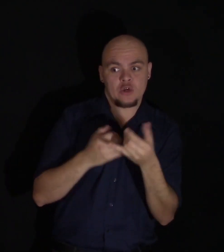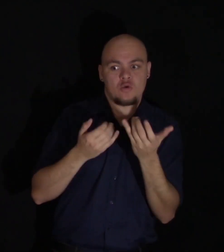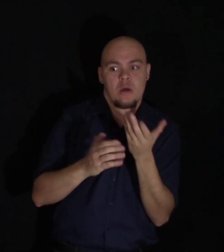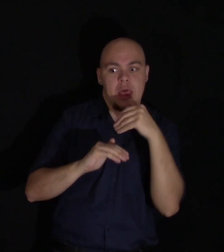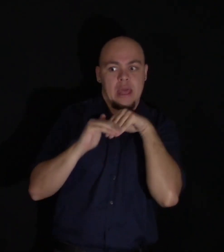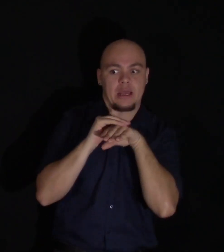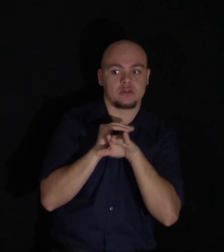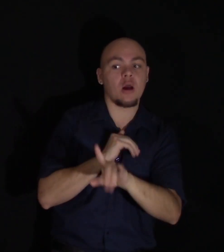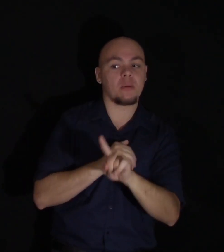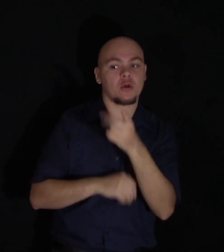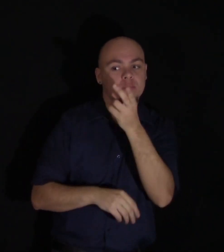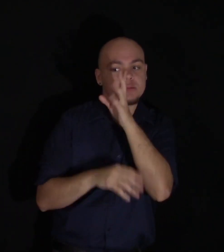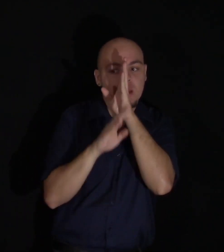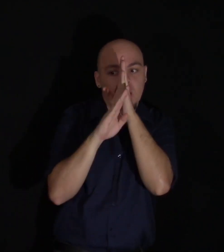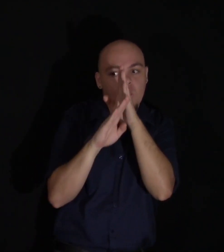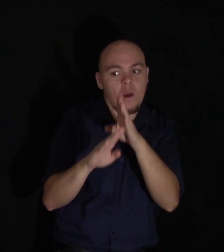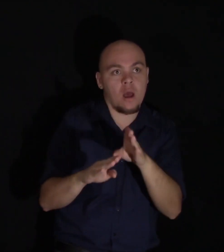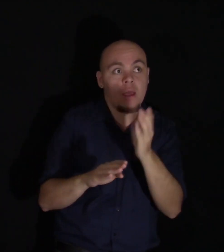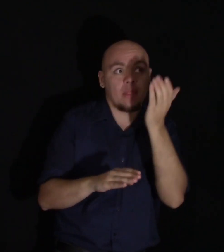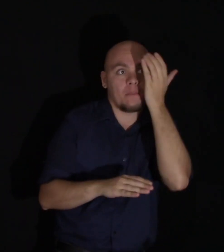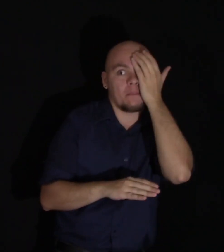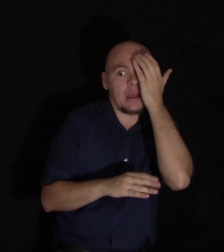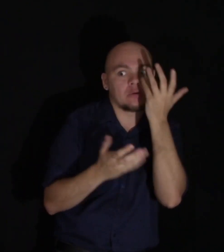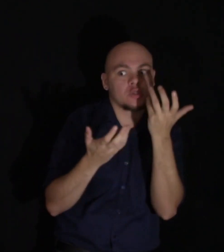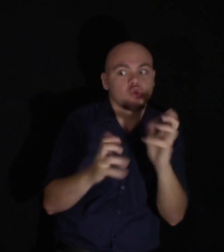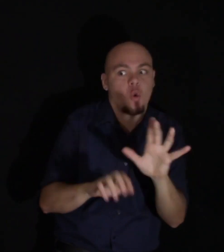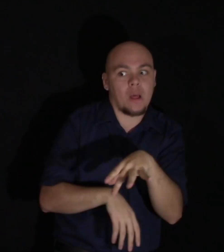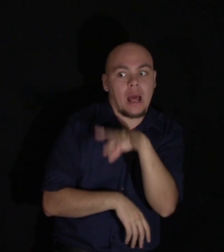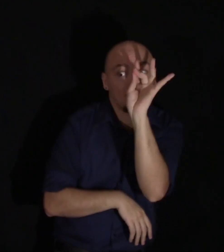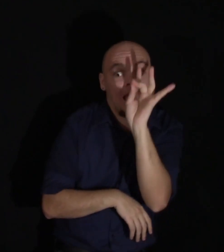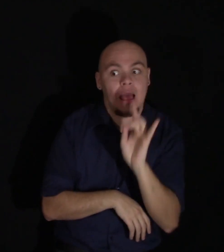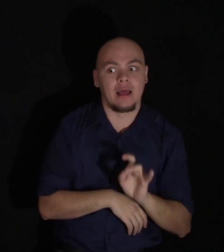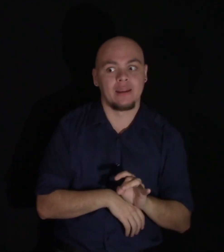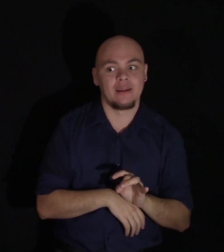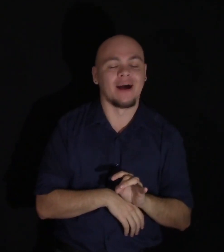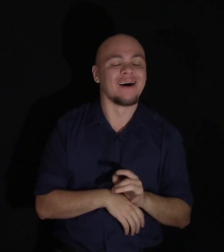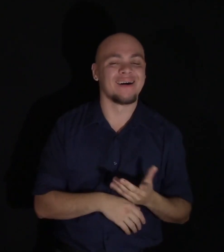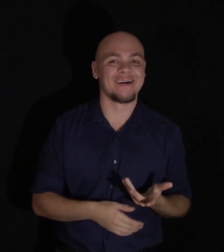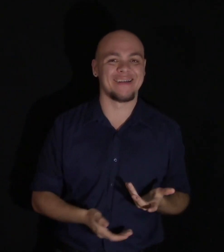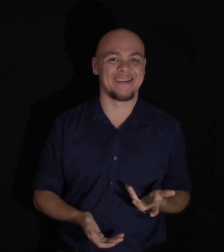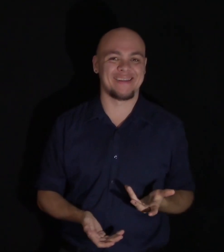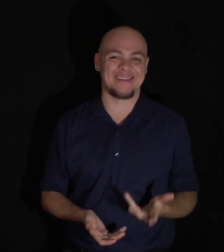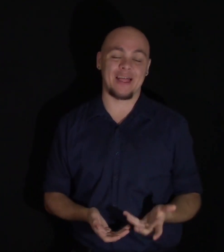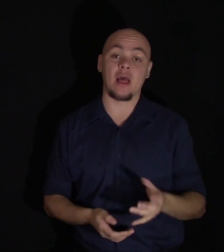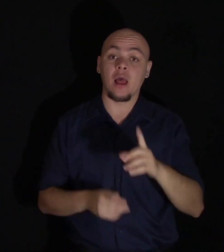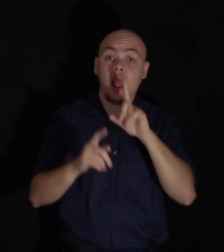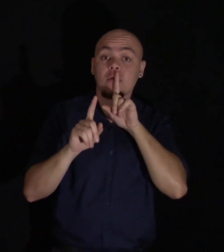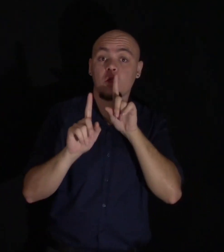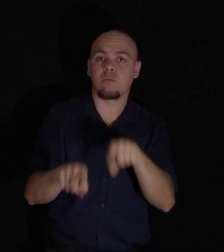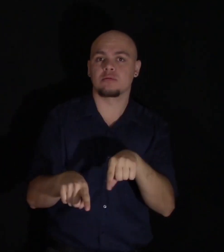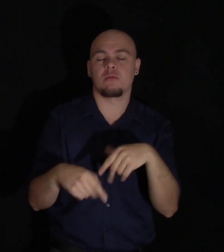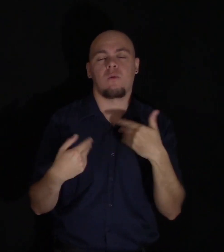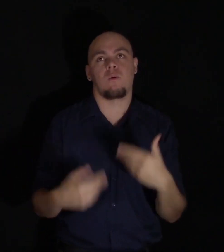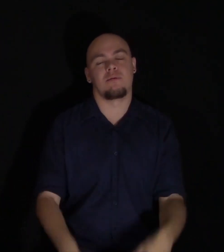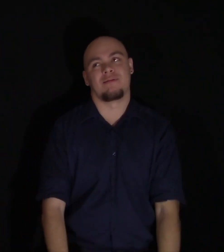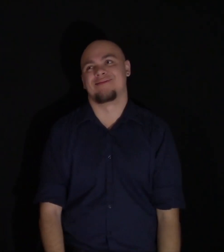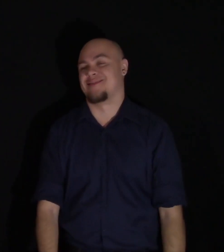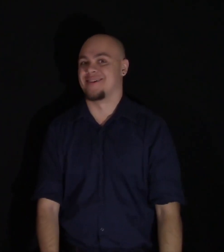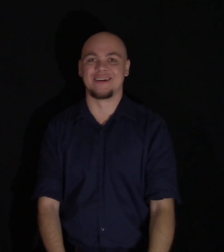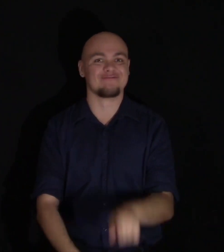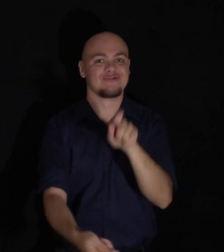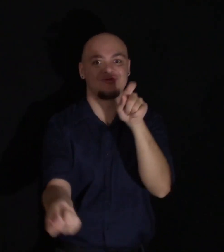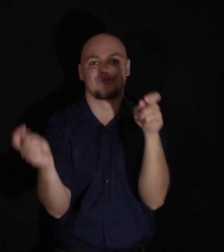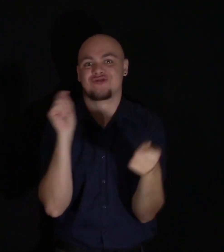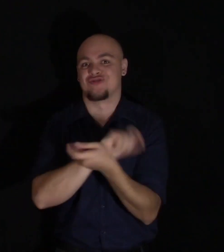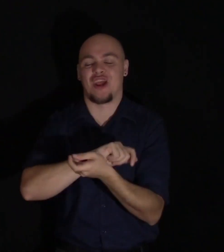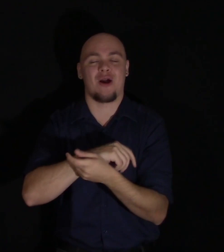be very still because we don't want the pirates to find you. Right? And the results were super dramatic.